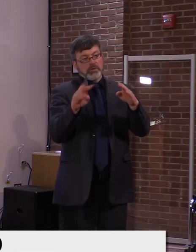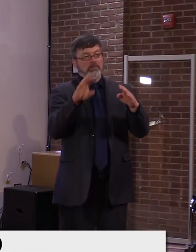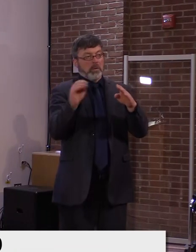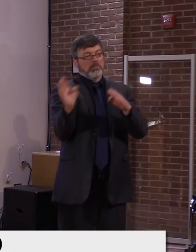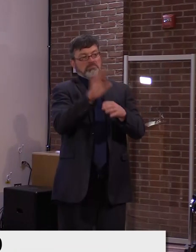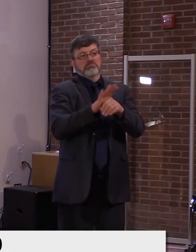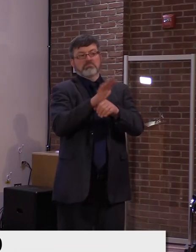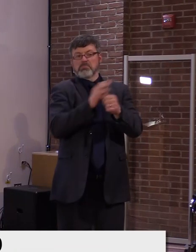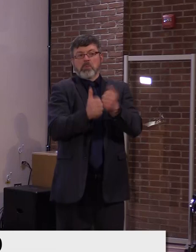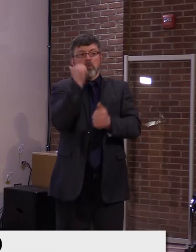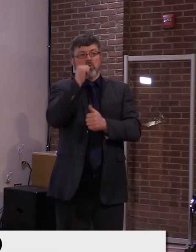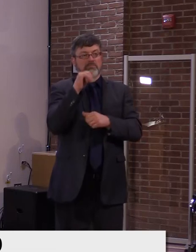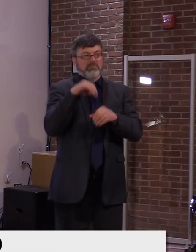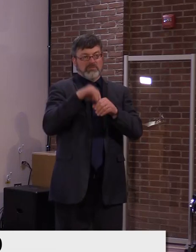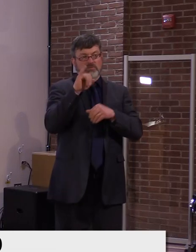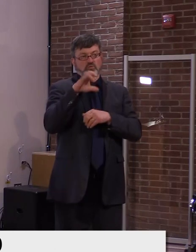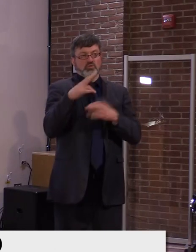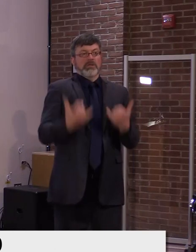Thank you very much.